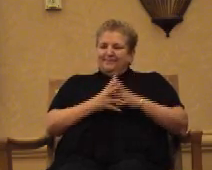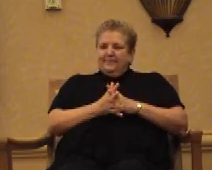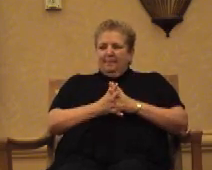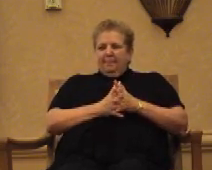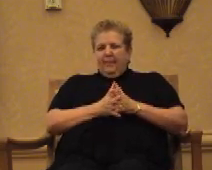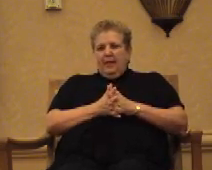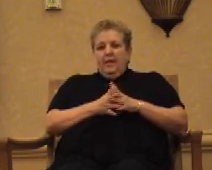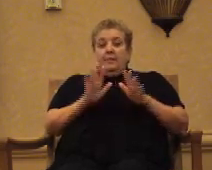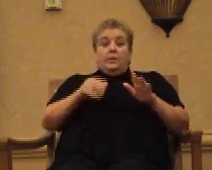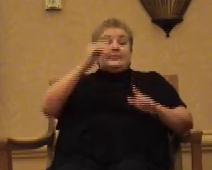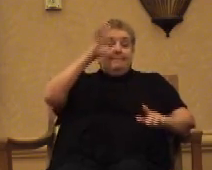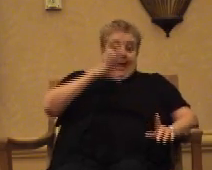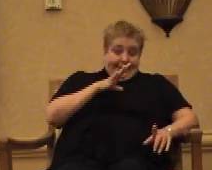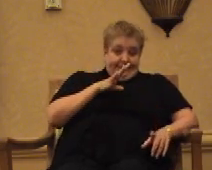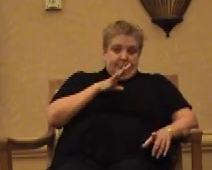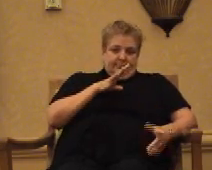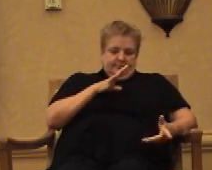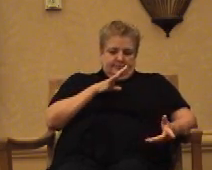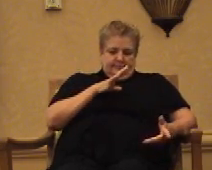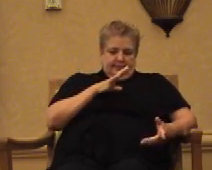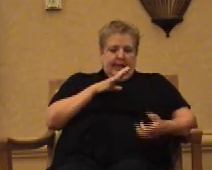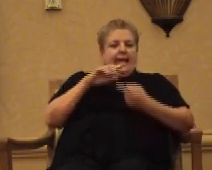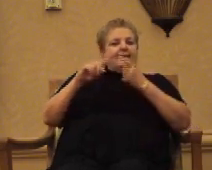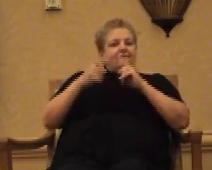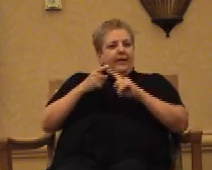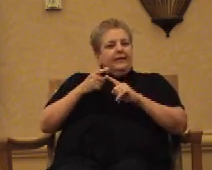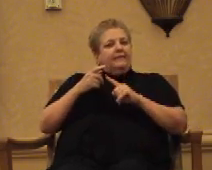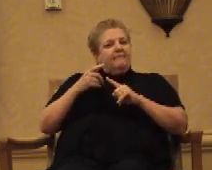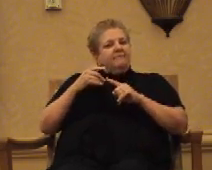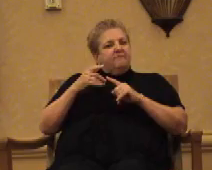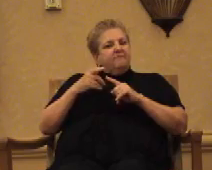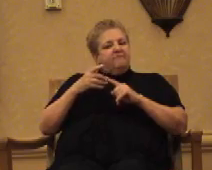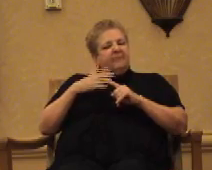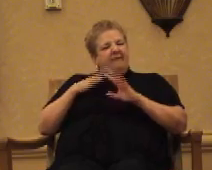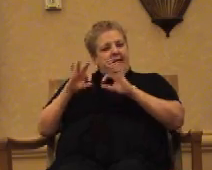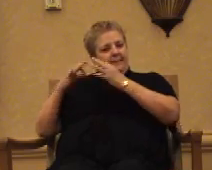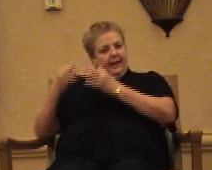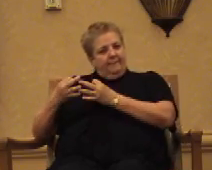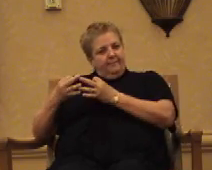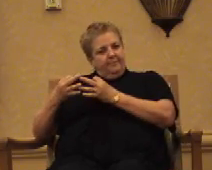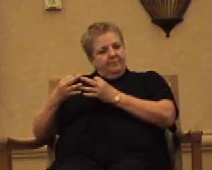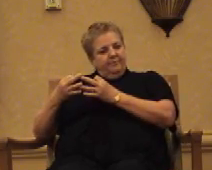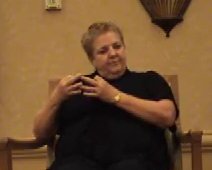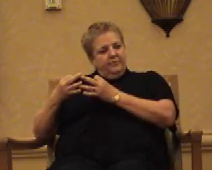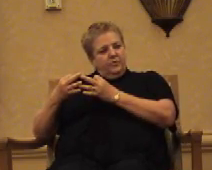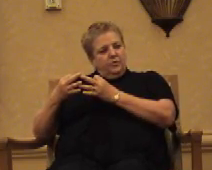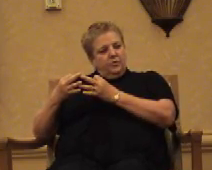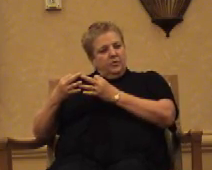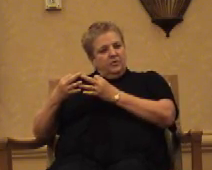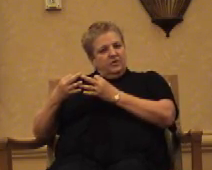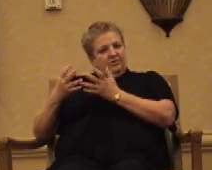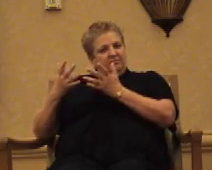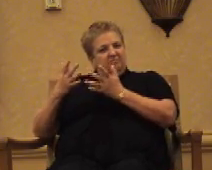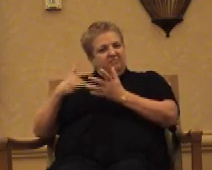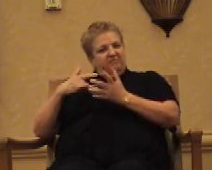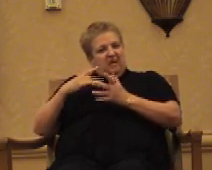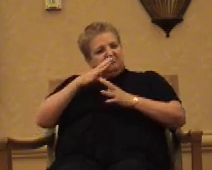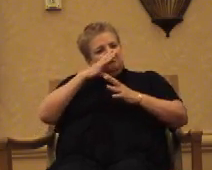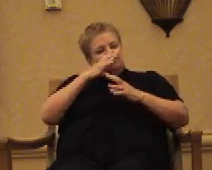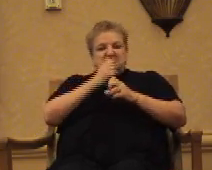this man, who was a friend of the family, took an interest in me out of the blue. And he lived in Chicago